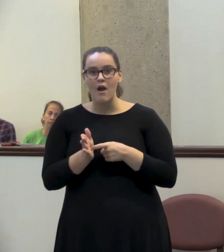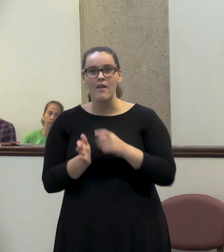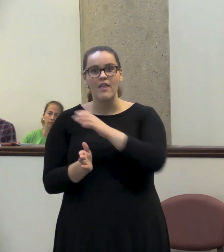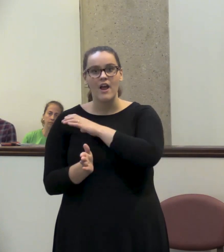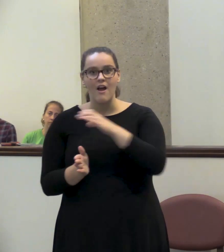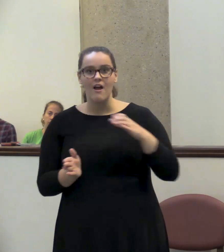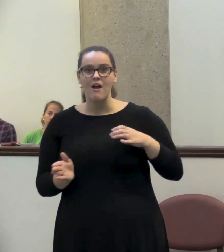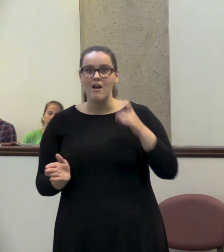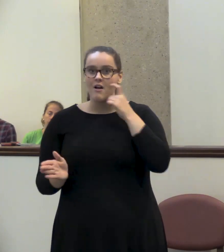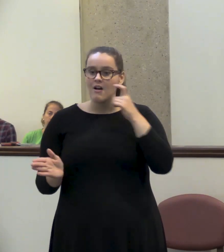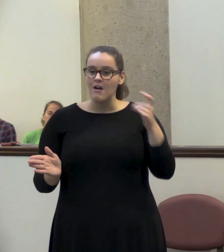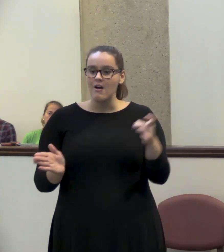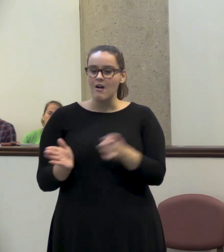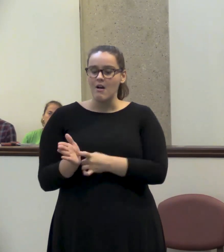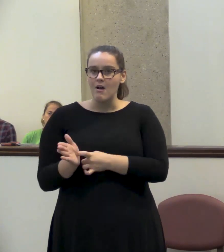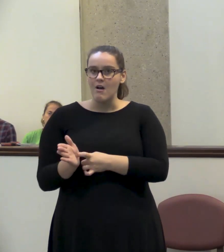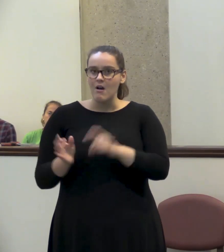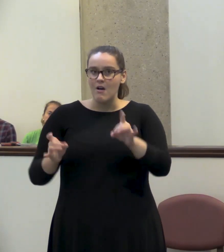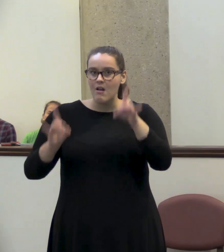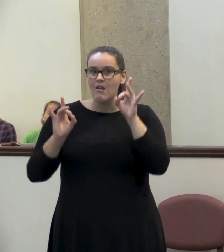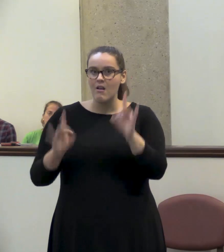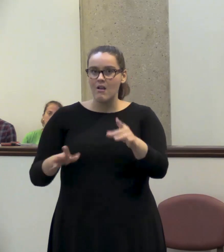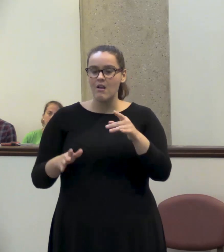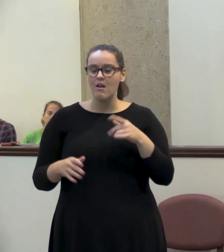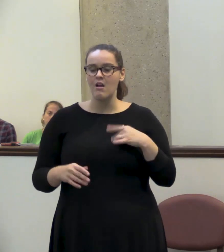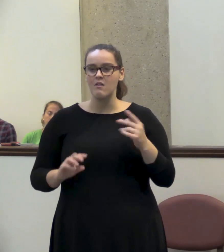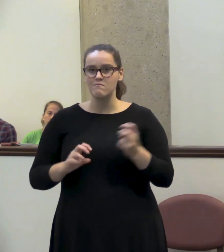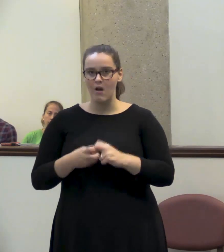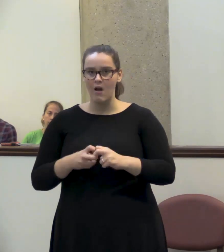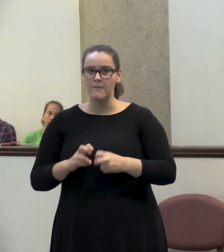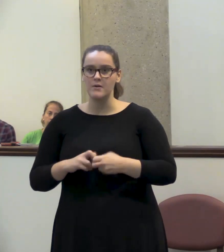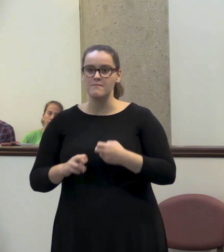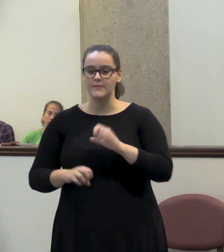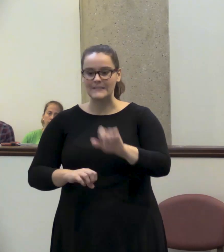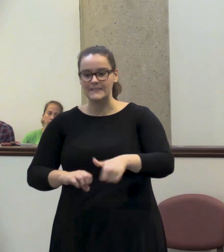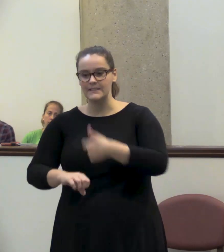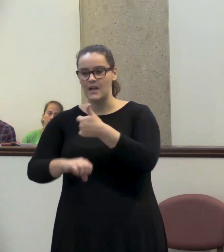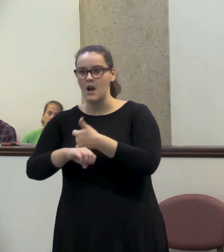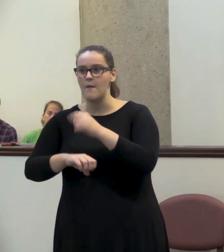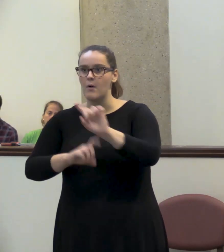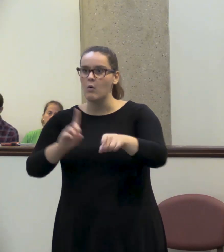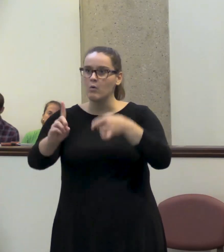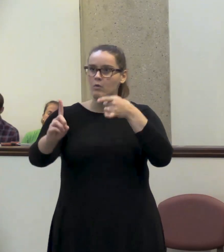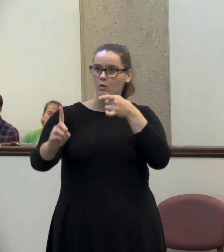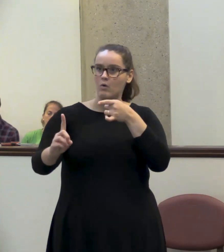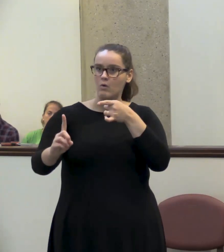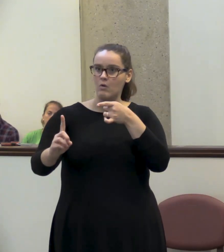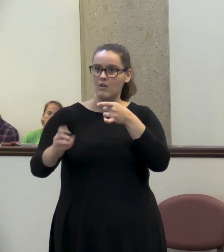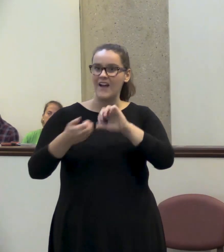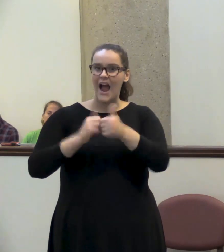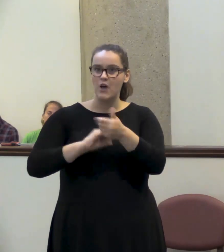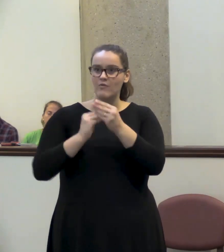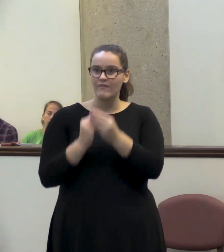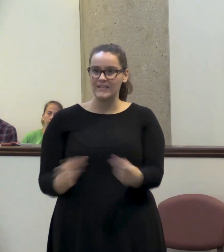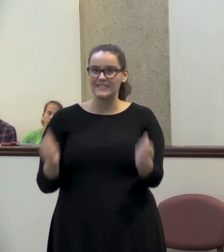council acknowledge the magnitude of the crisis and set out a visionary goal for addressing it. All right.